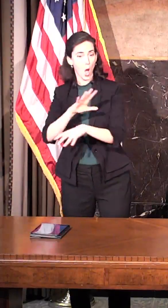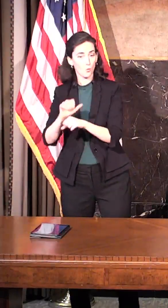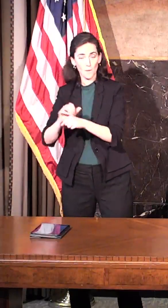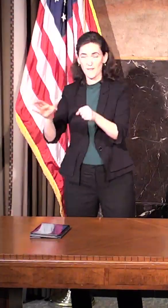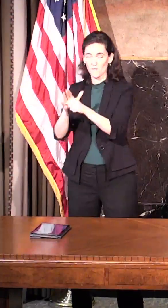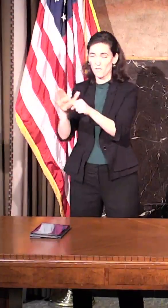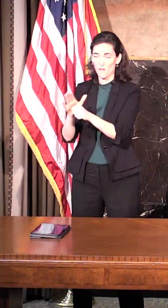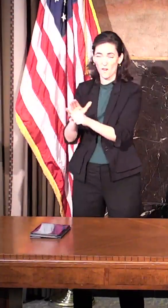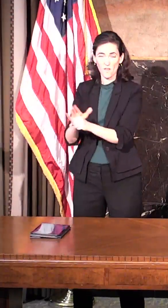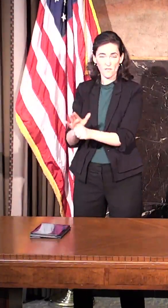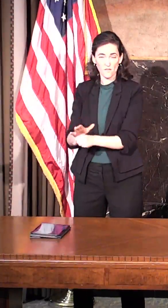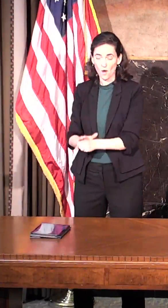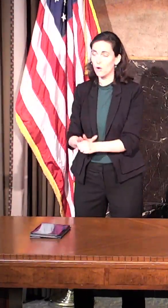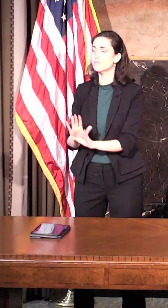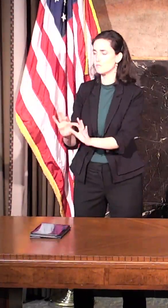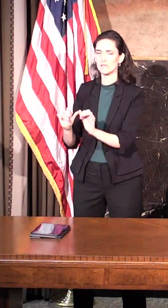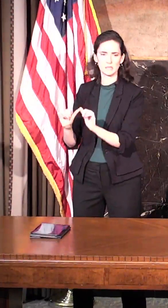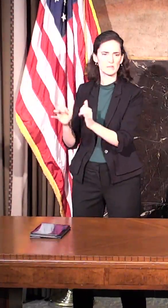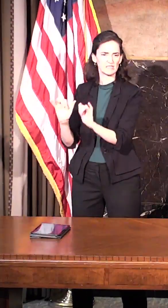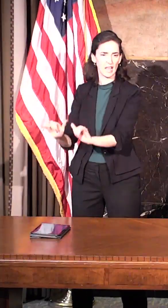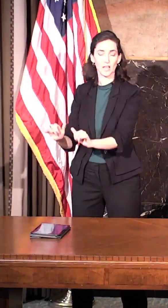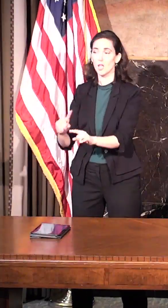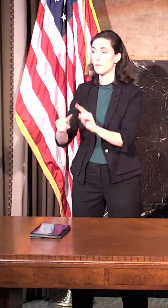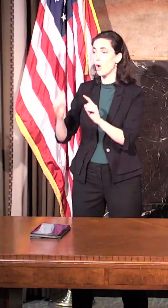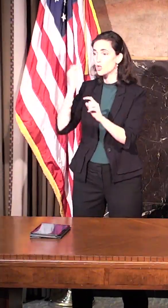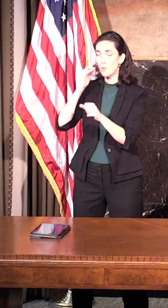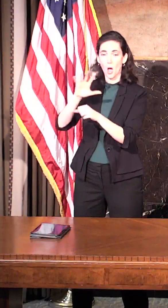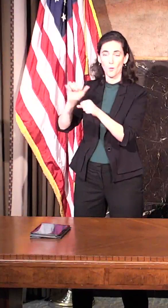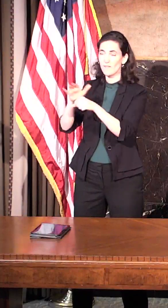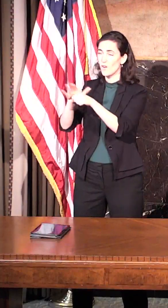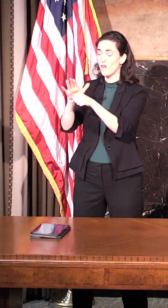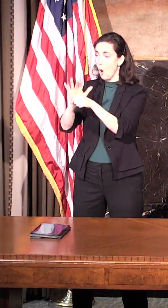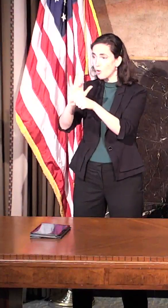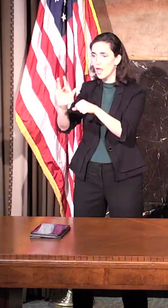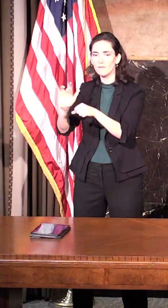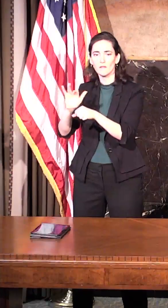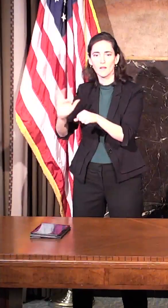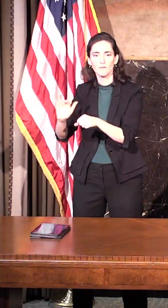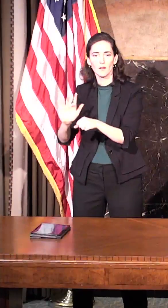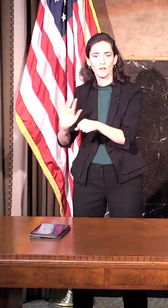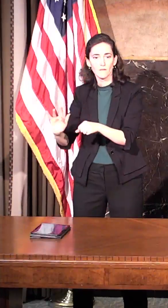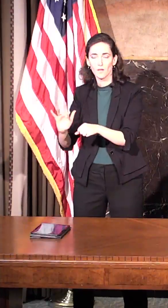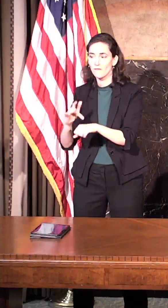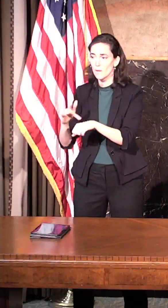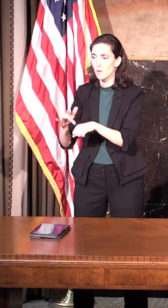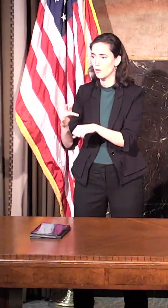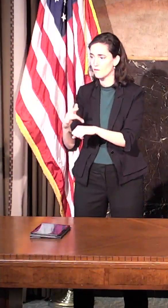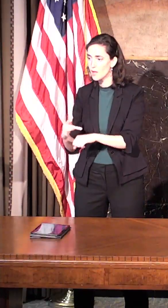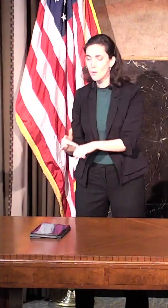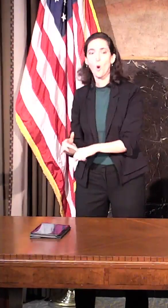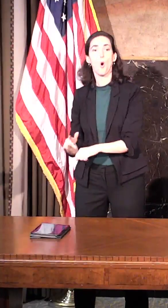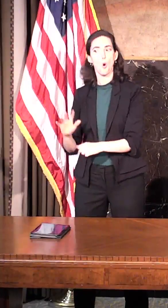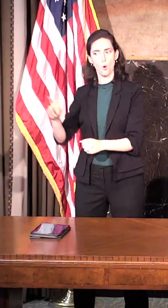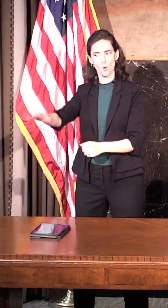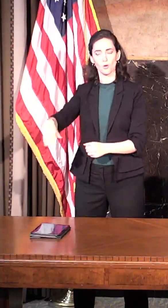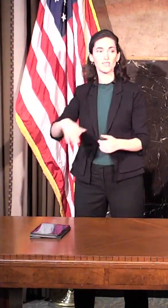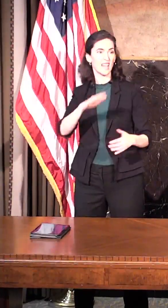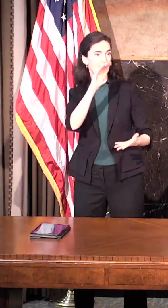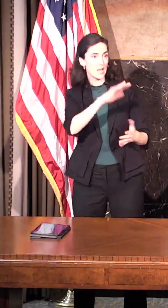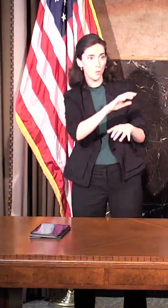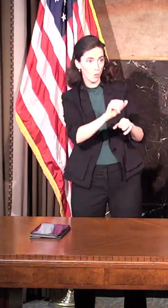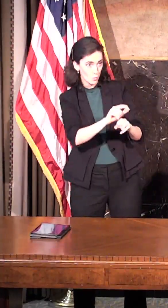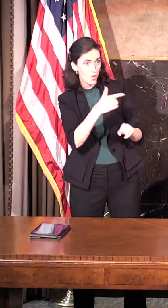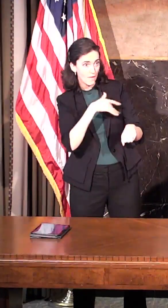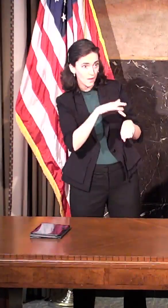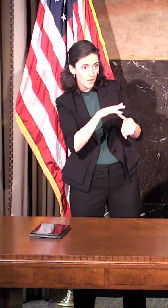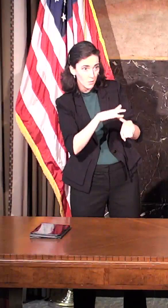the appointment system. And as soon as there is some slack, that's an early indication that we can add some more